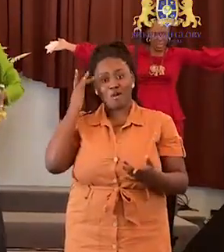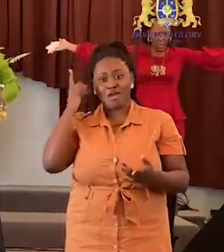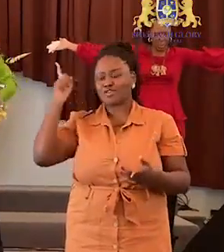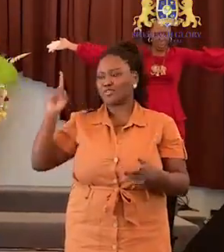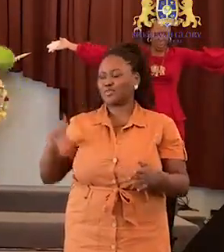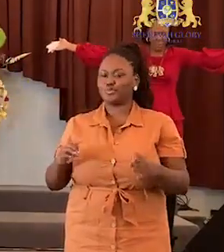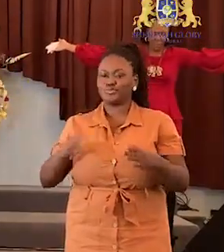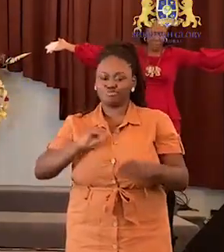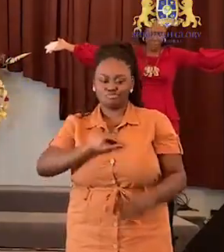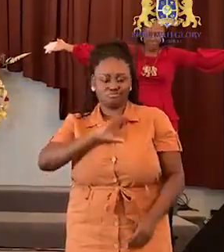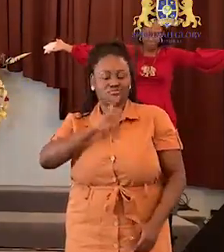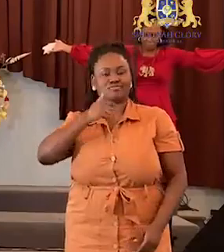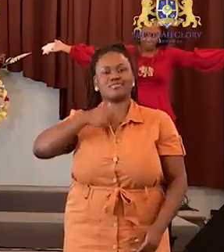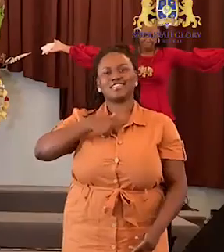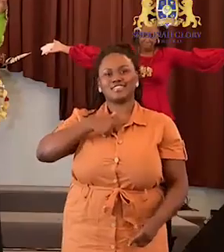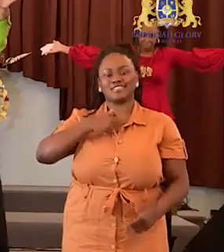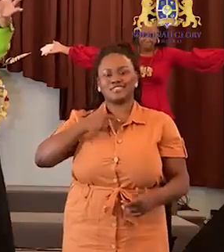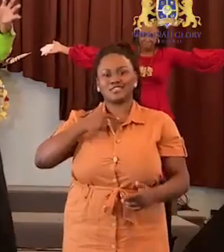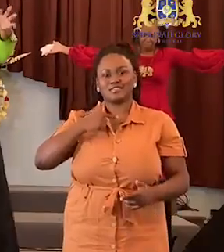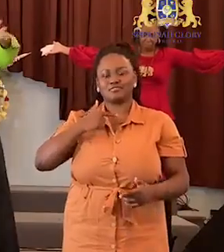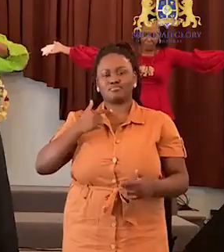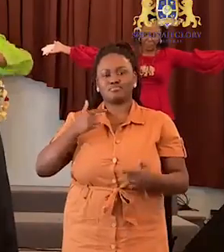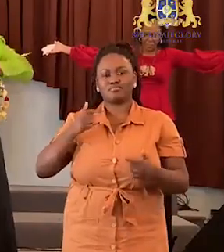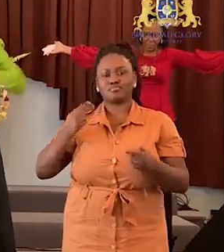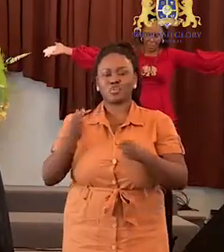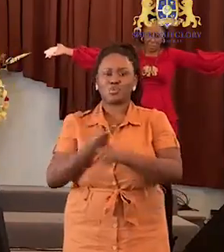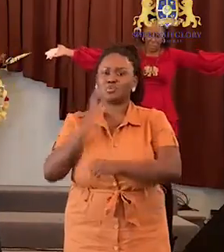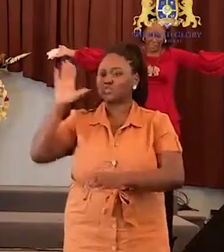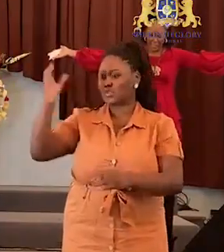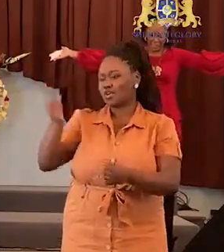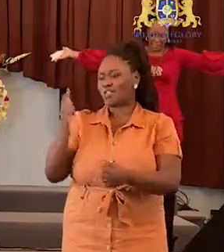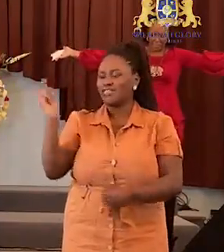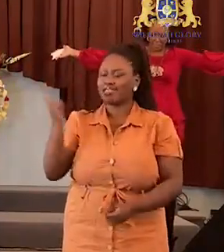God. Fill me with your love, oh God.